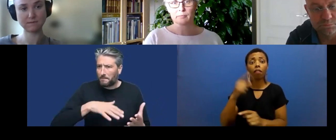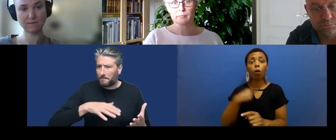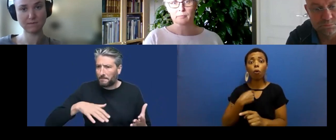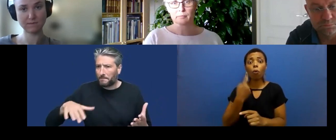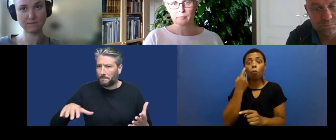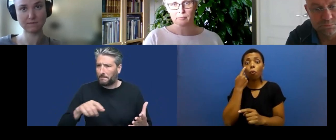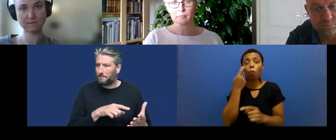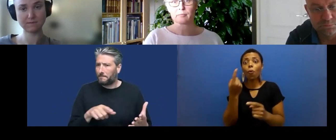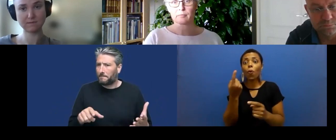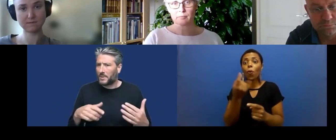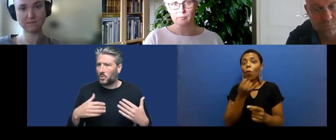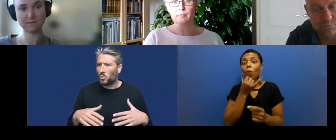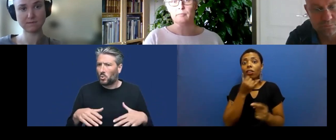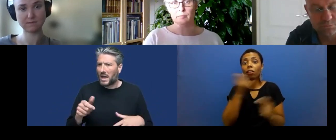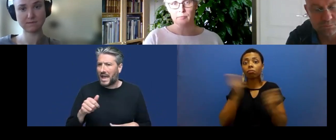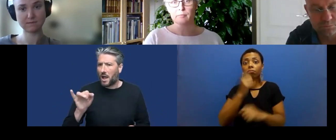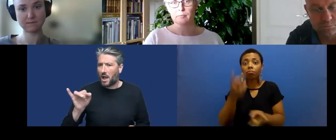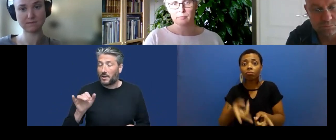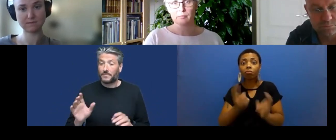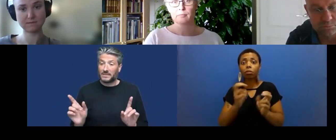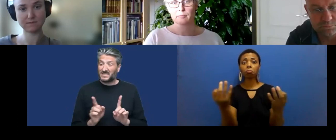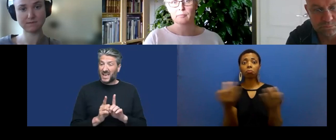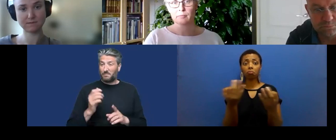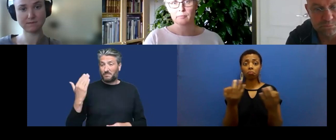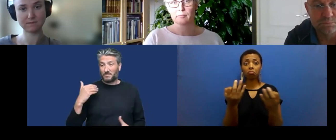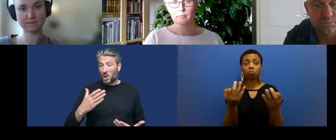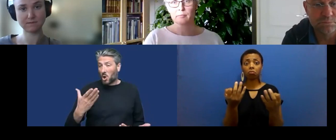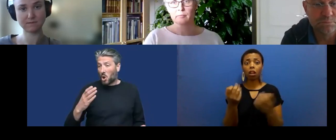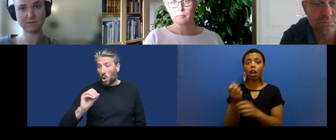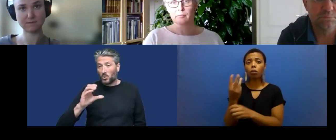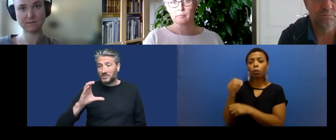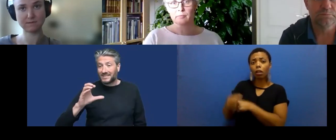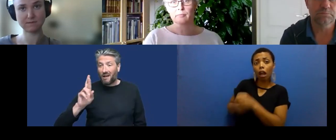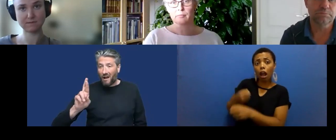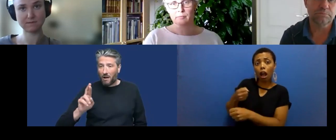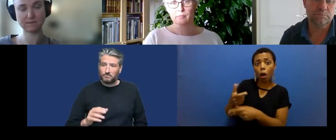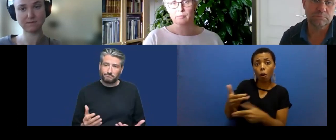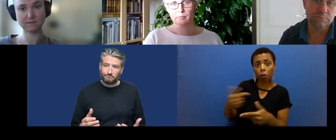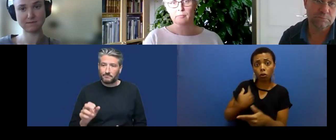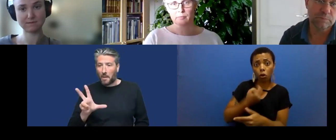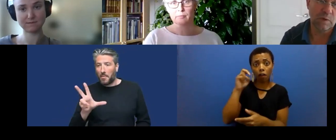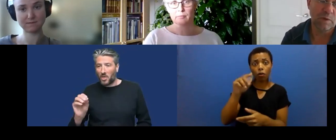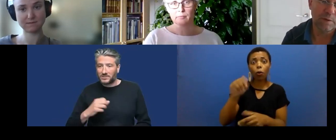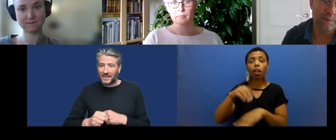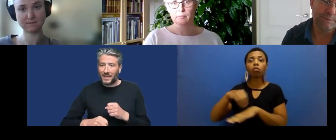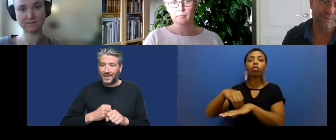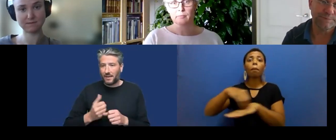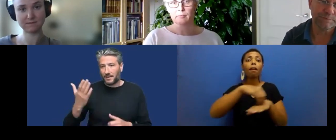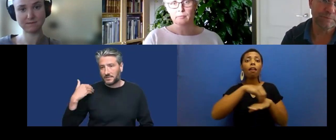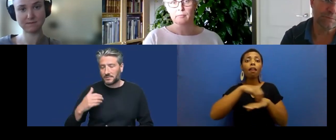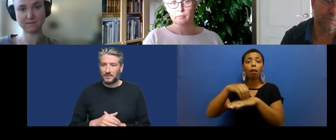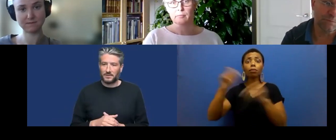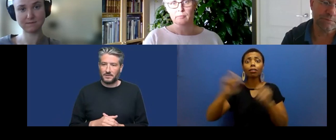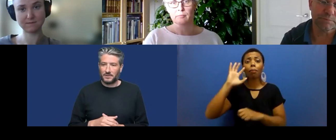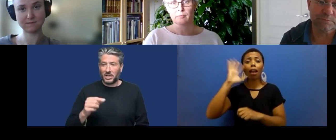AI is like OCR has been 30 years ago, and GPS has been, solving a lot of problems for those people.